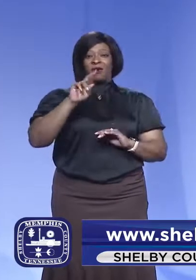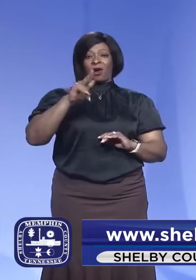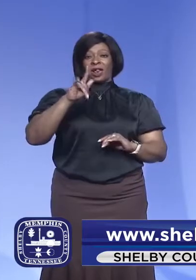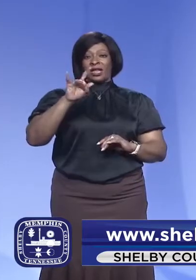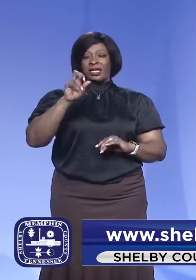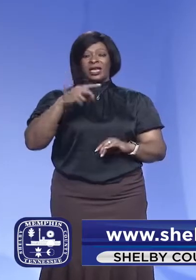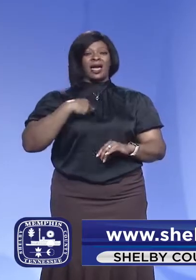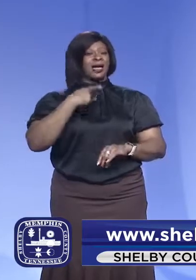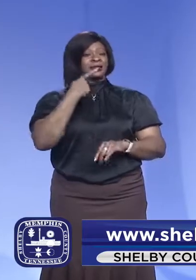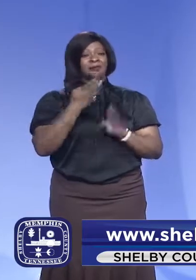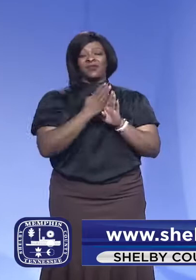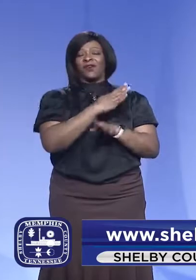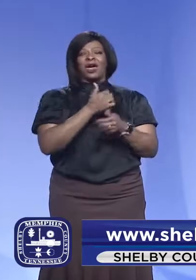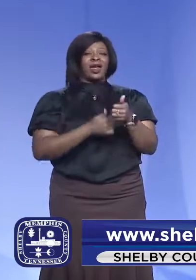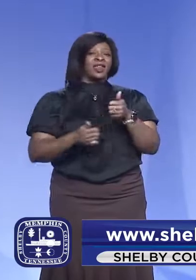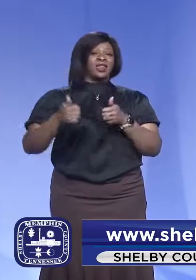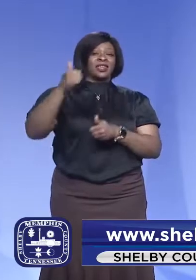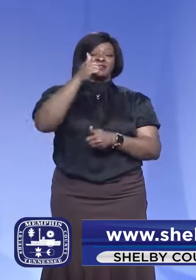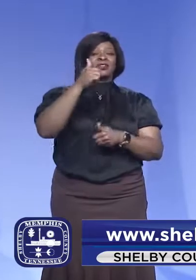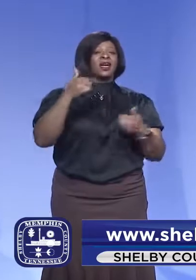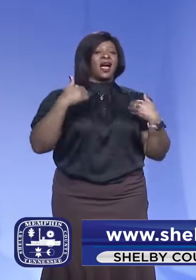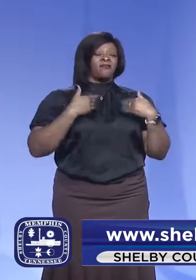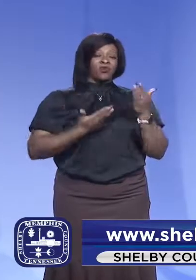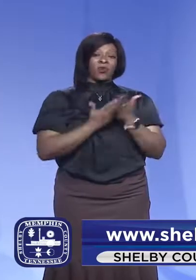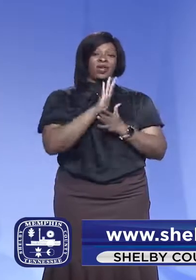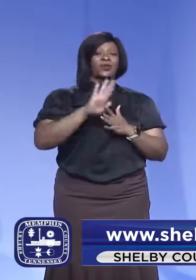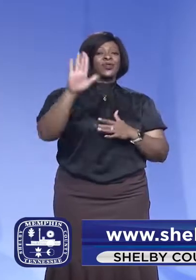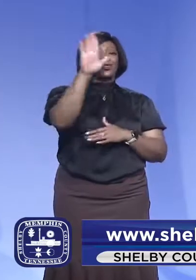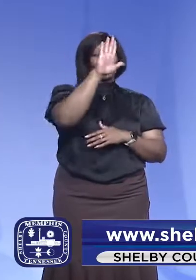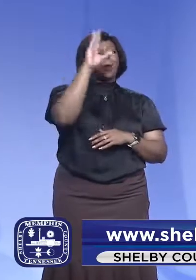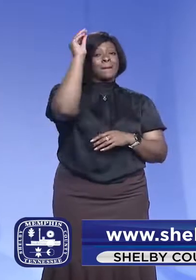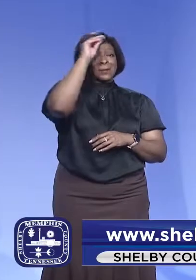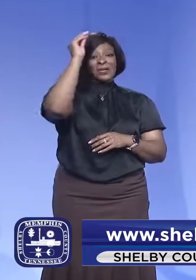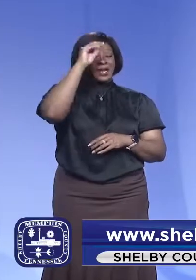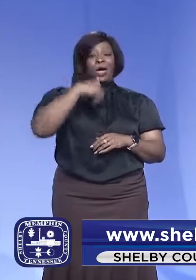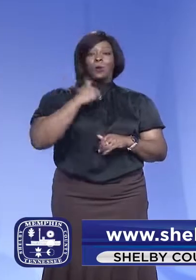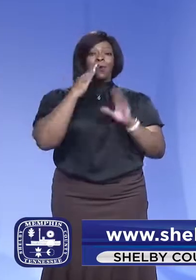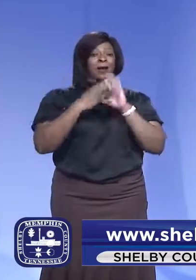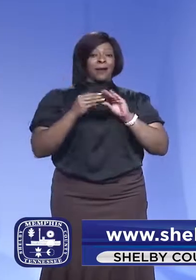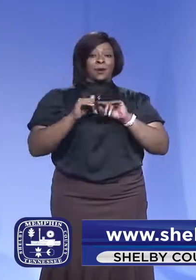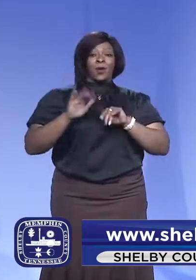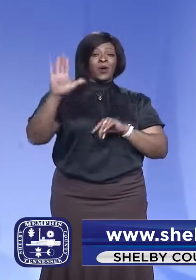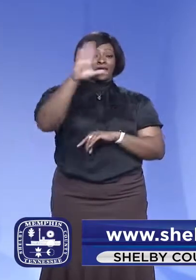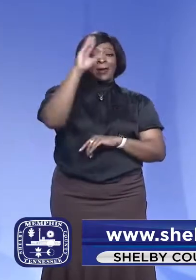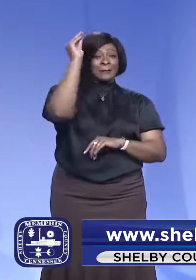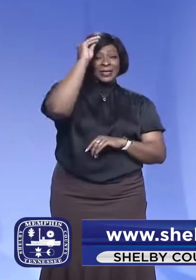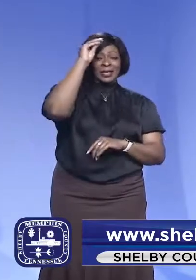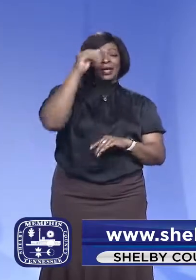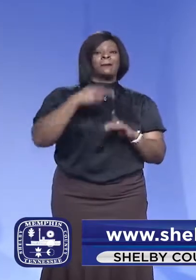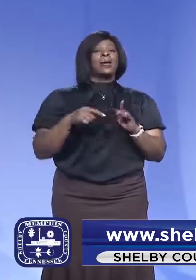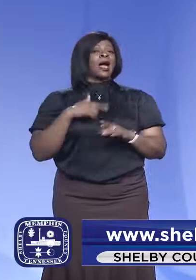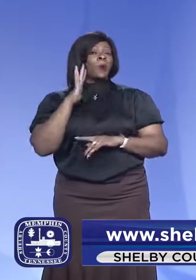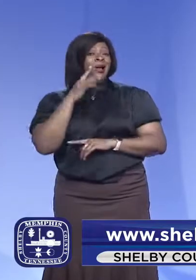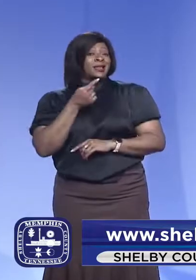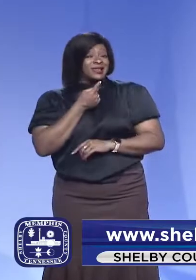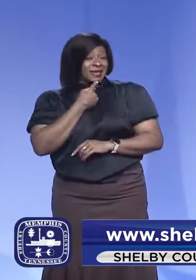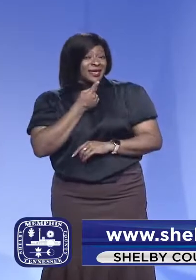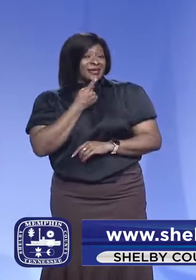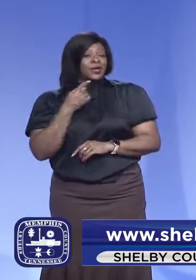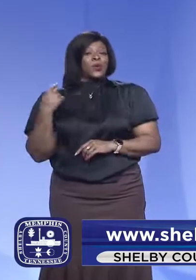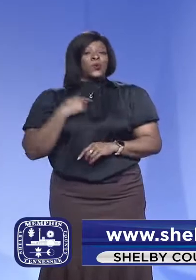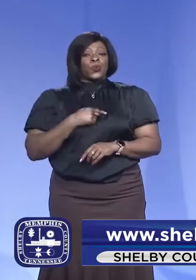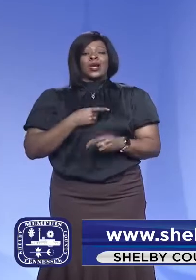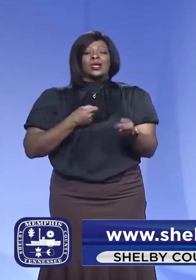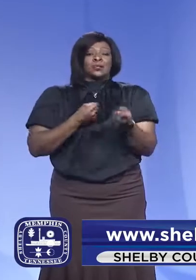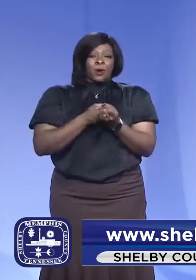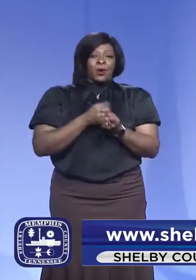said before, elected officials have a right to their own opinion. I won't comment on their opinion. What I will say is that we are